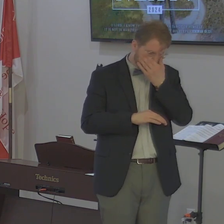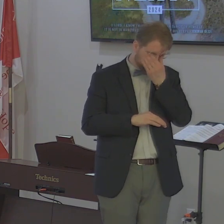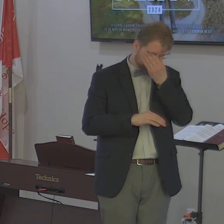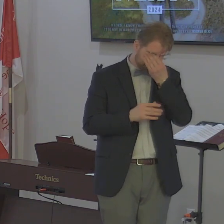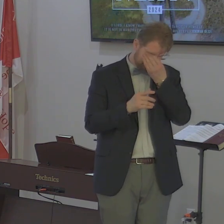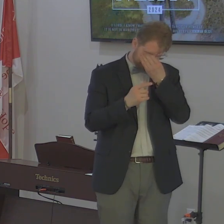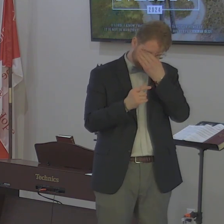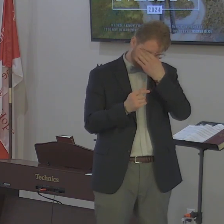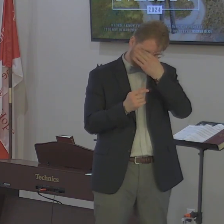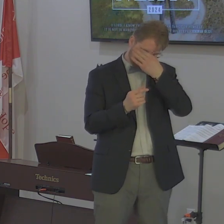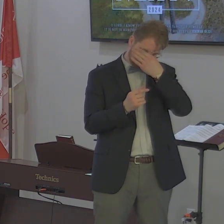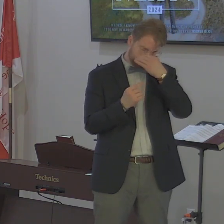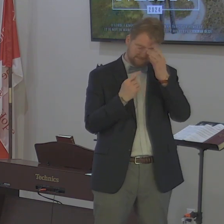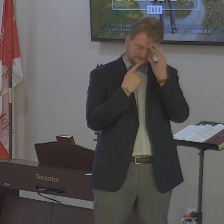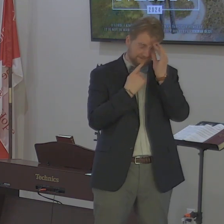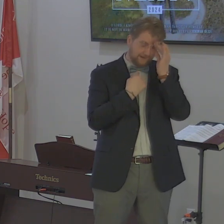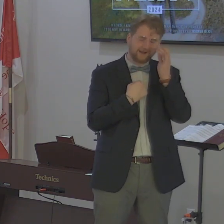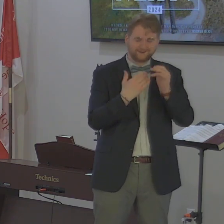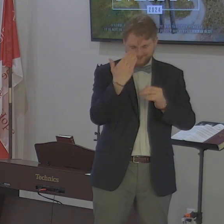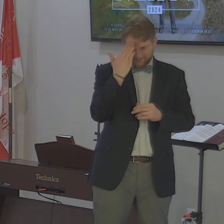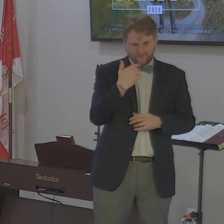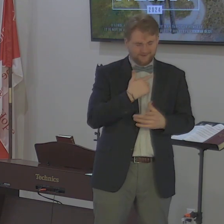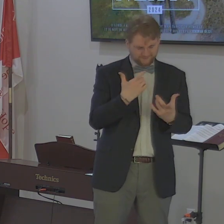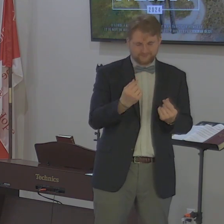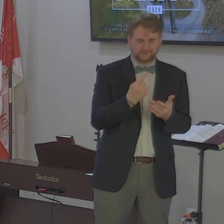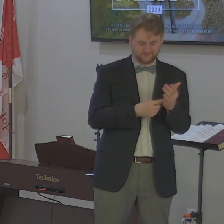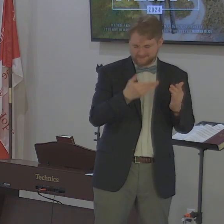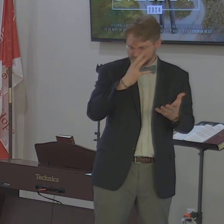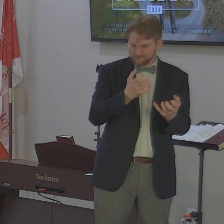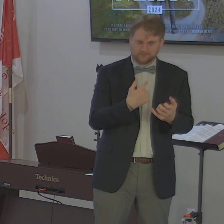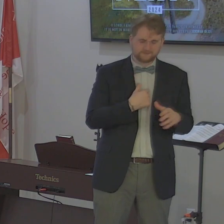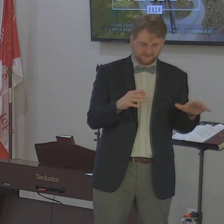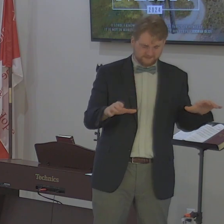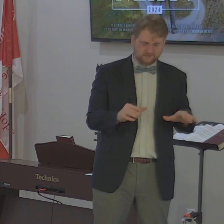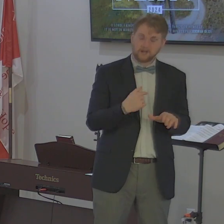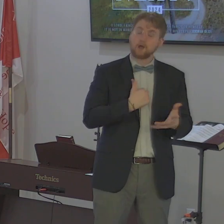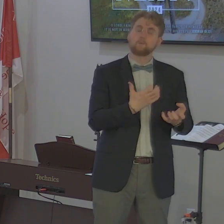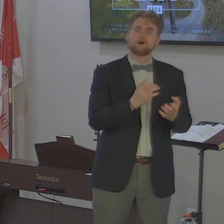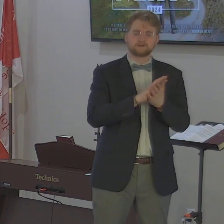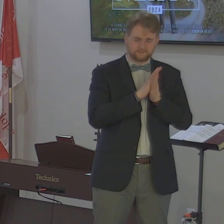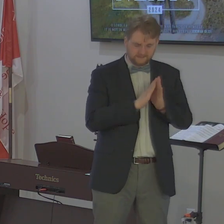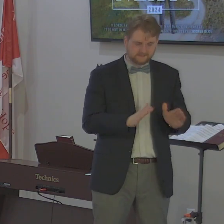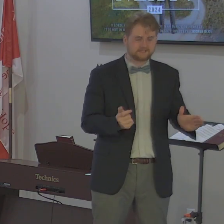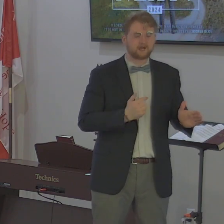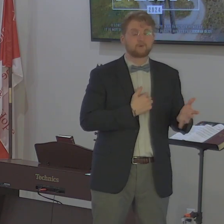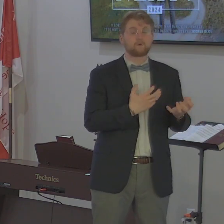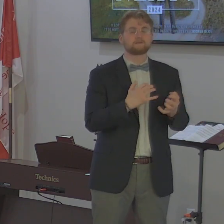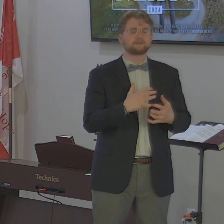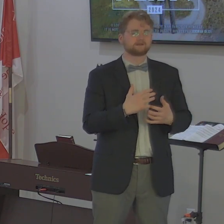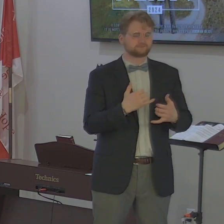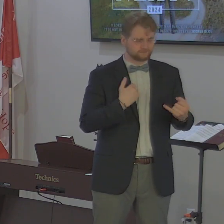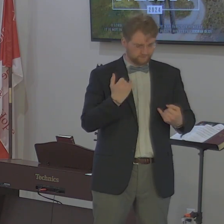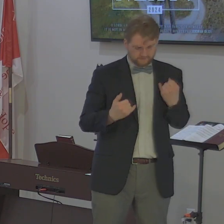say, I know what I'm doing, what God wants me to do. I want that peace. I want that joy.